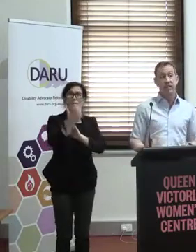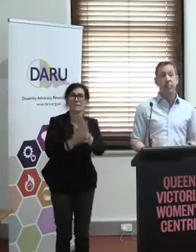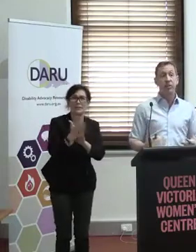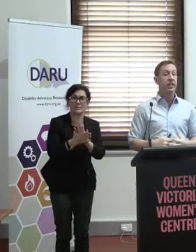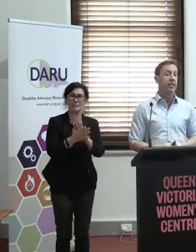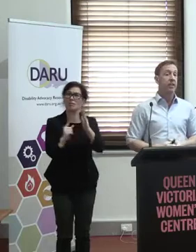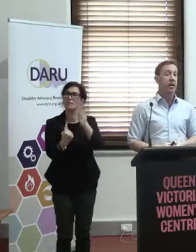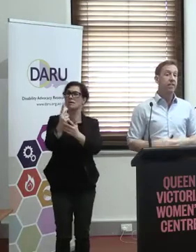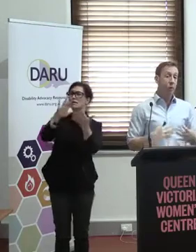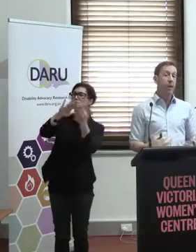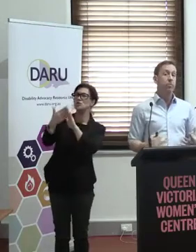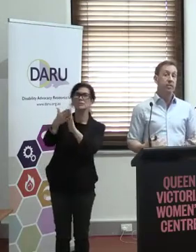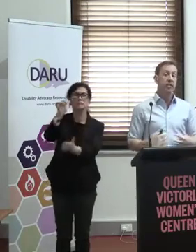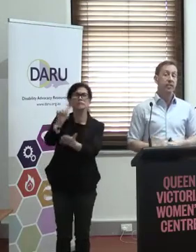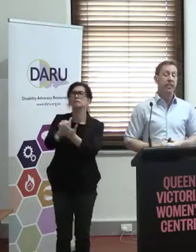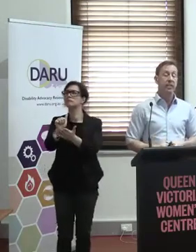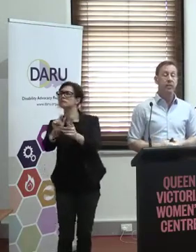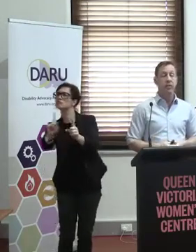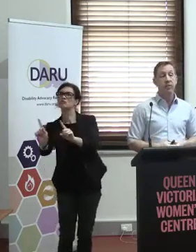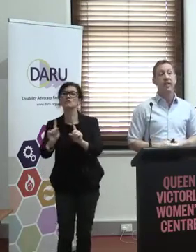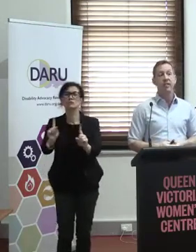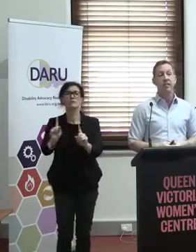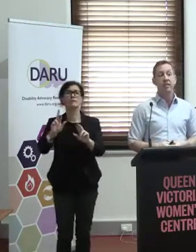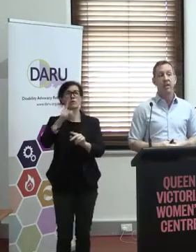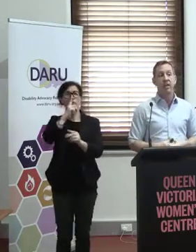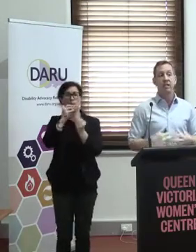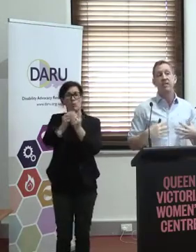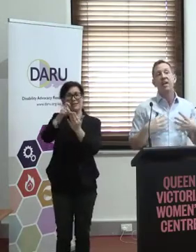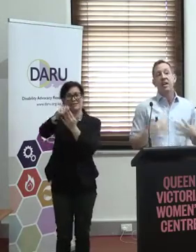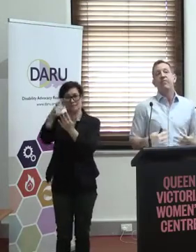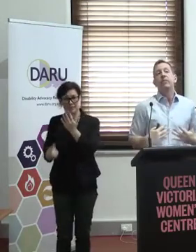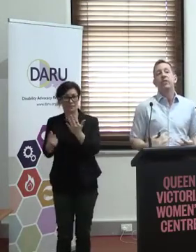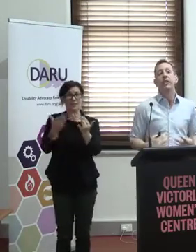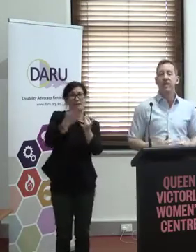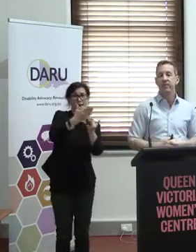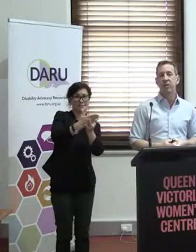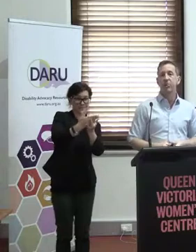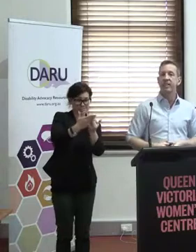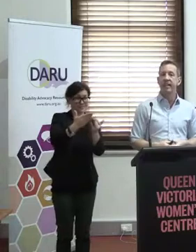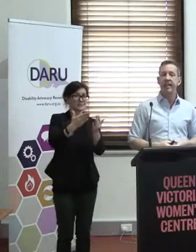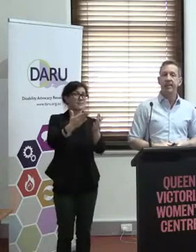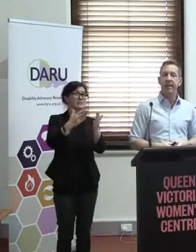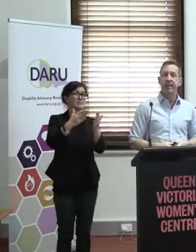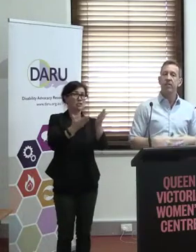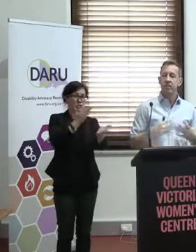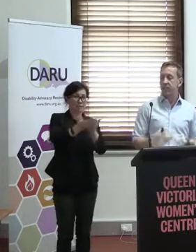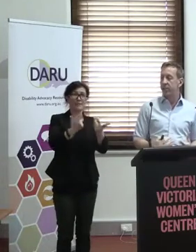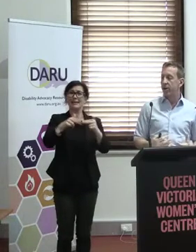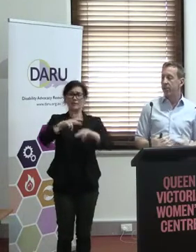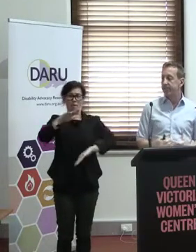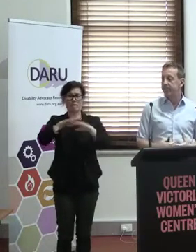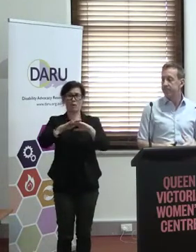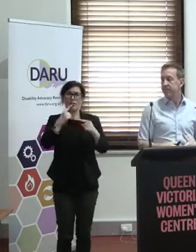happening in the community for people with disability who are using advocacy services if we don't have the complete data set